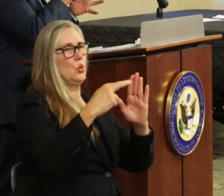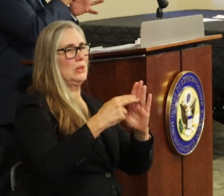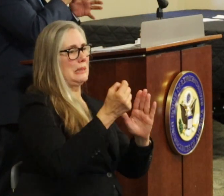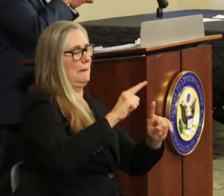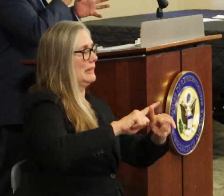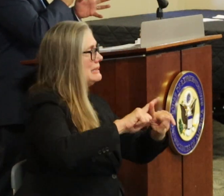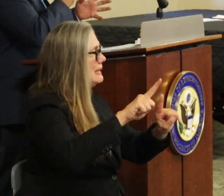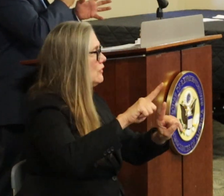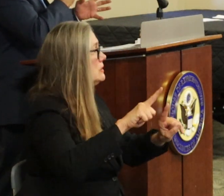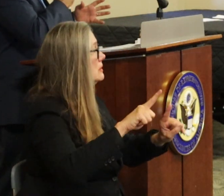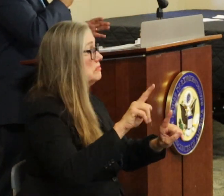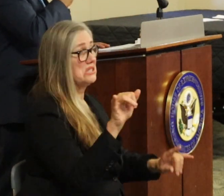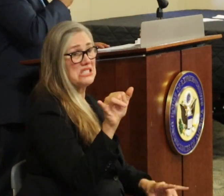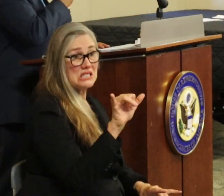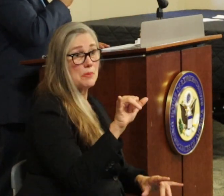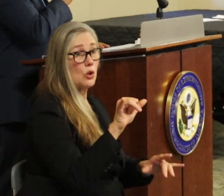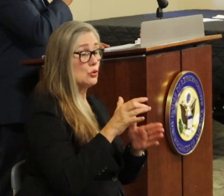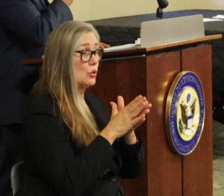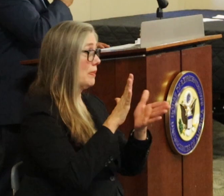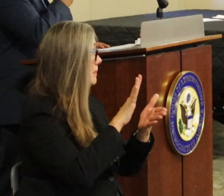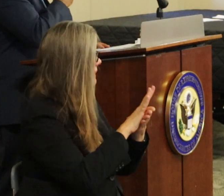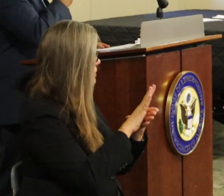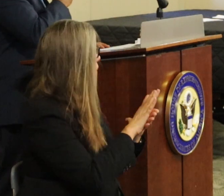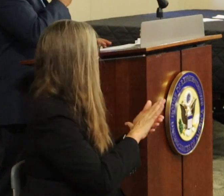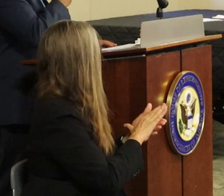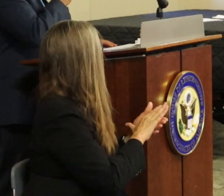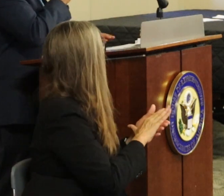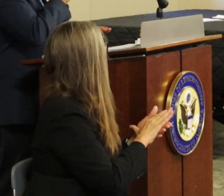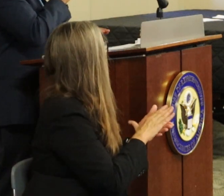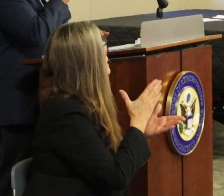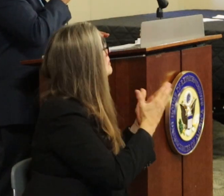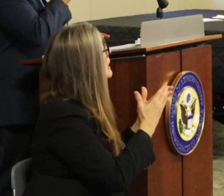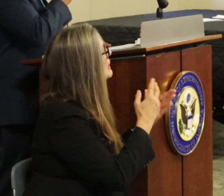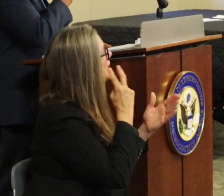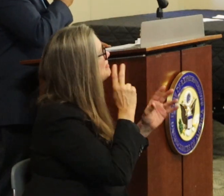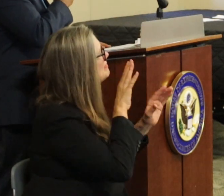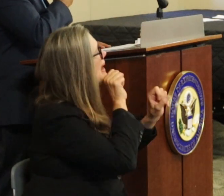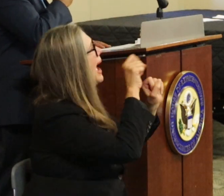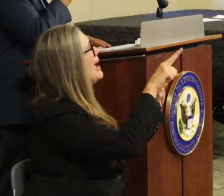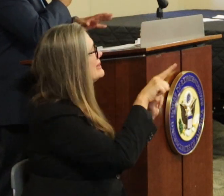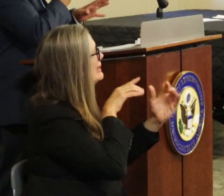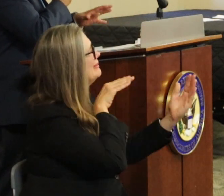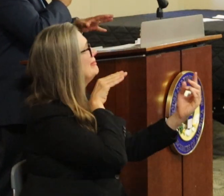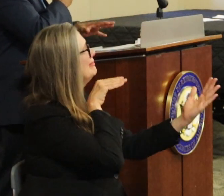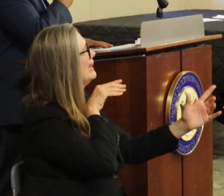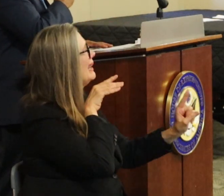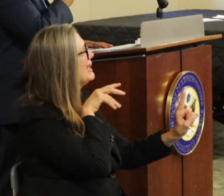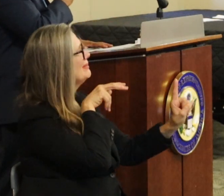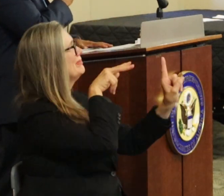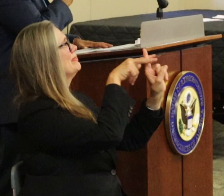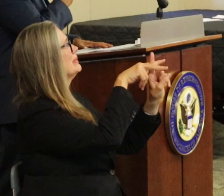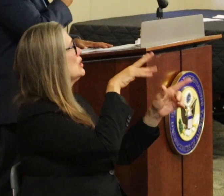very similar and it's still a public school. I would encourage you to look to your school board and look to your state of California to see what your options